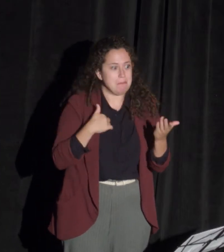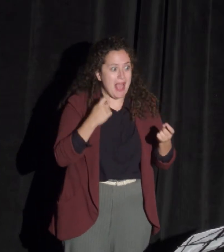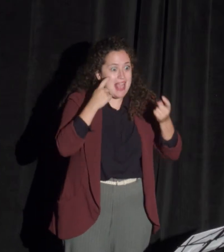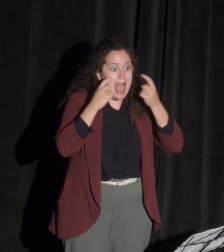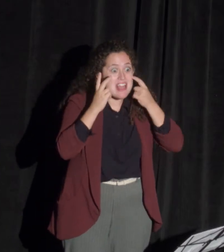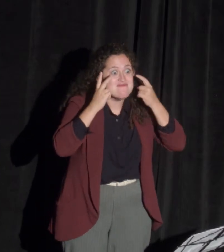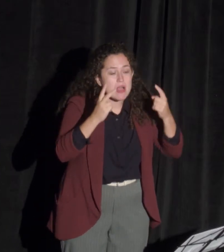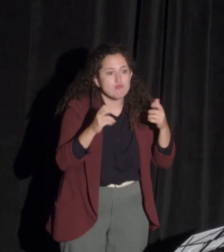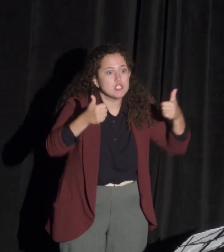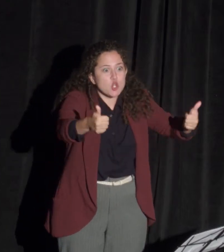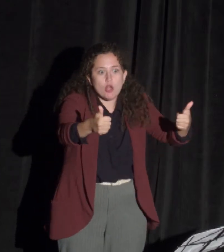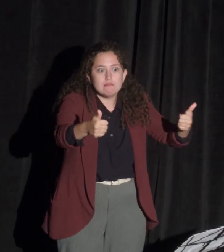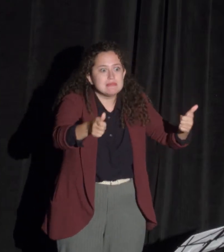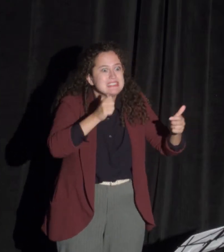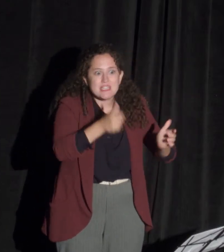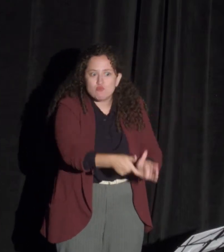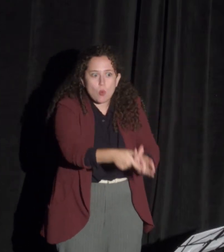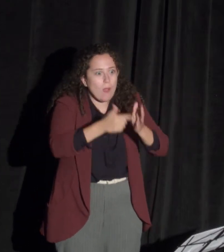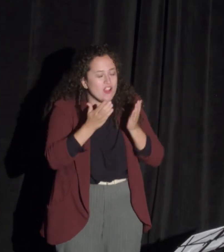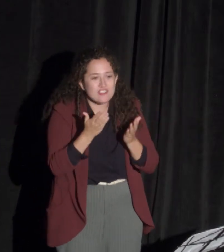what 1,100 submissions a month does to you.